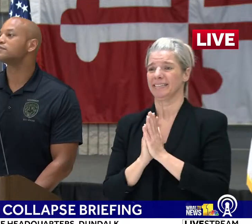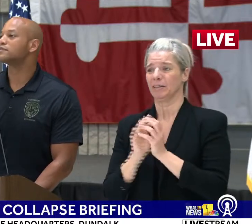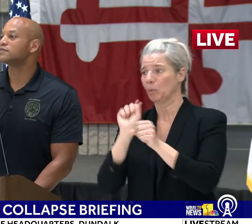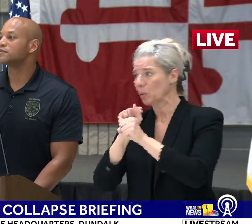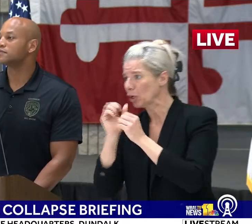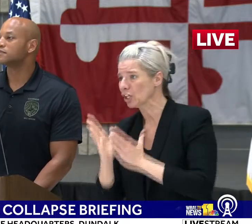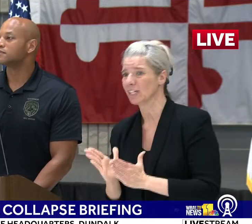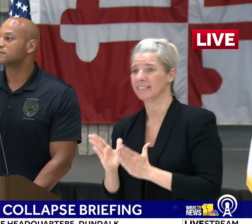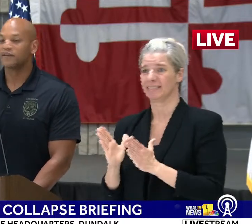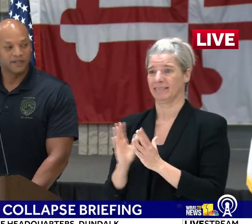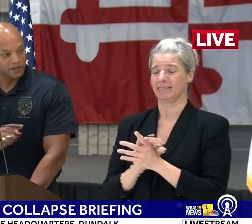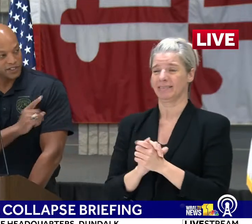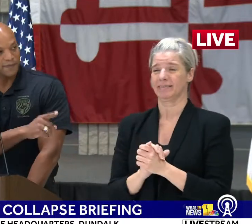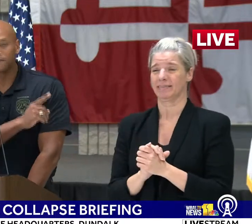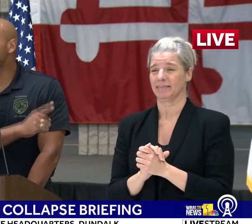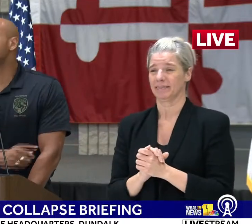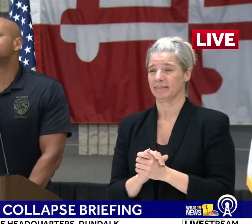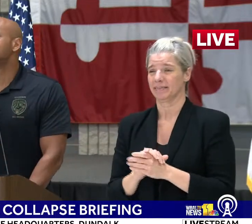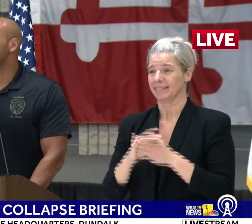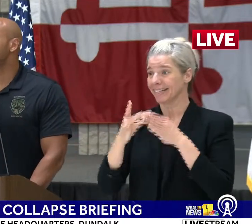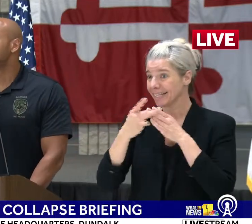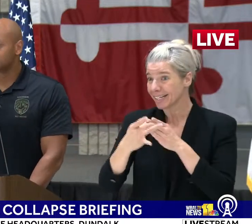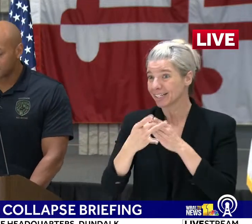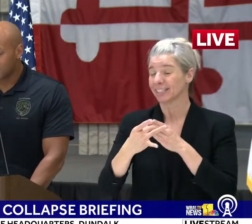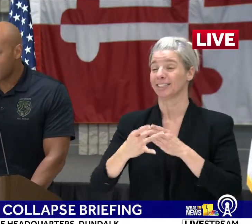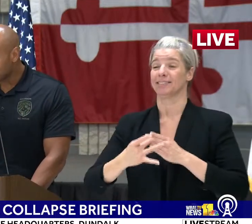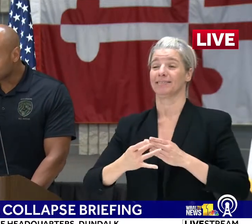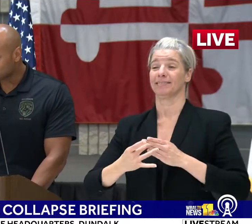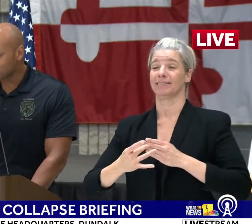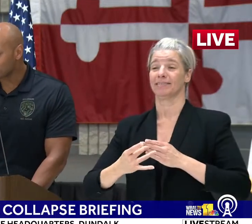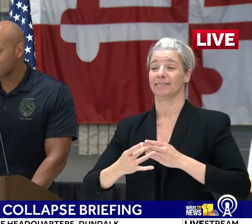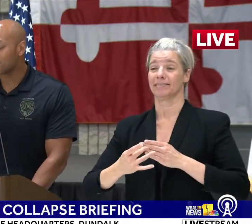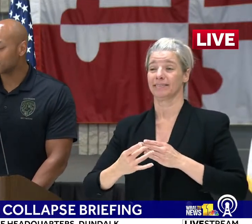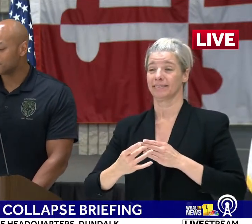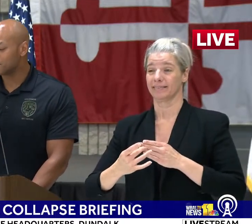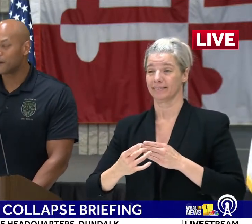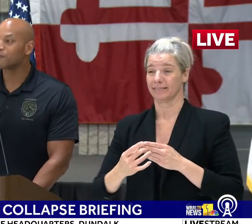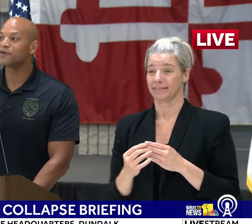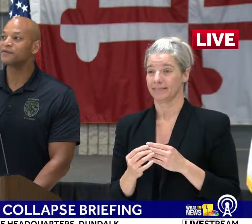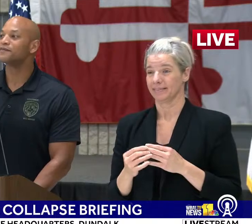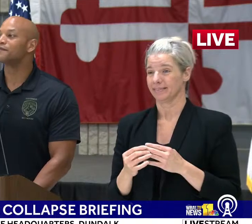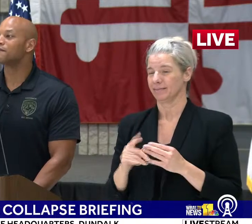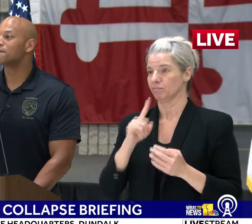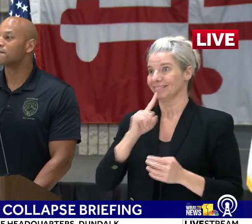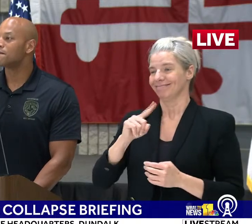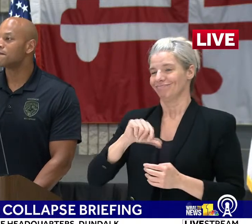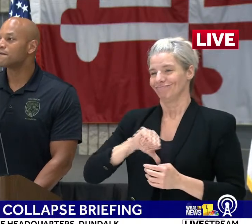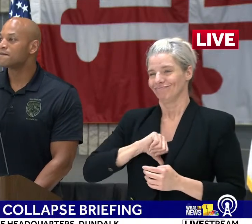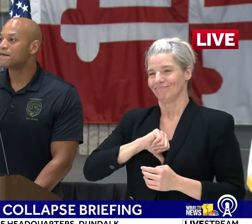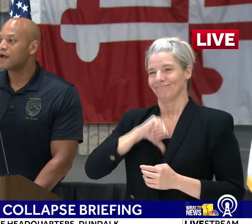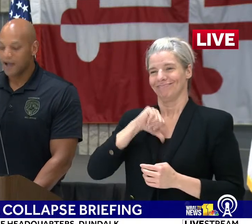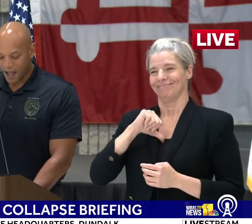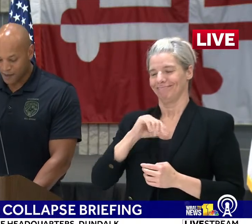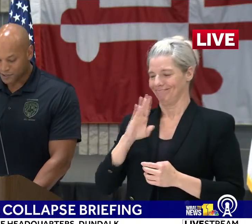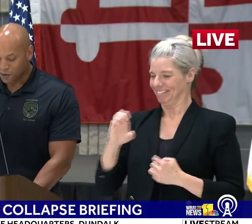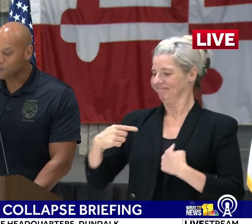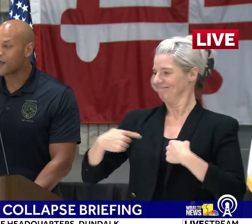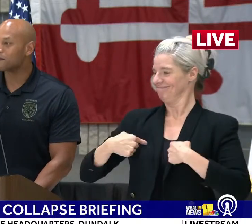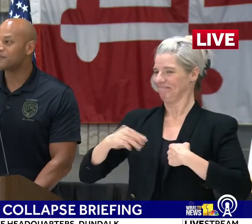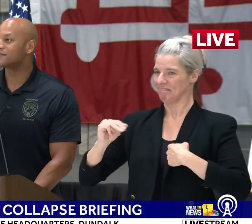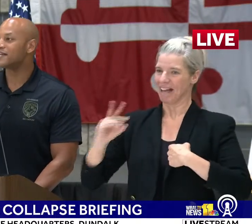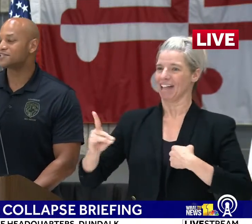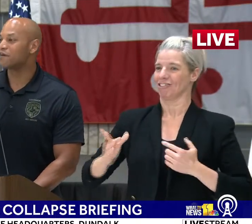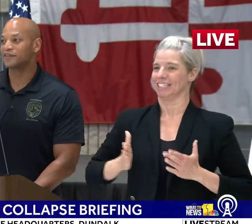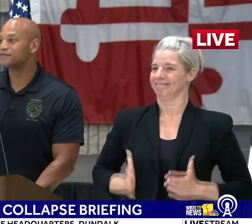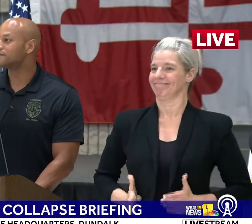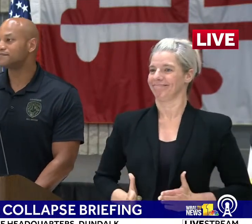workers, around leadership. I am so proud to be a Marylander. I'm